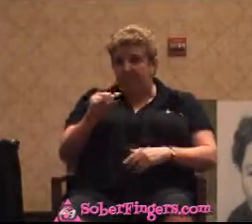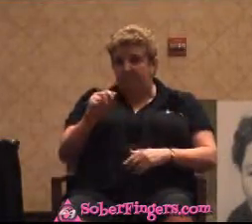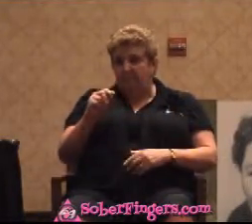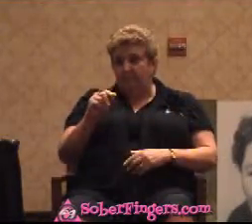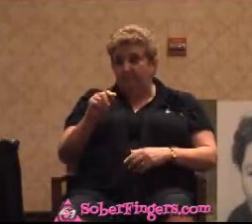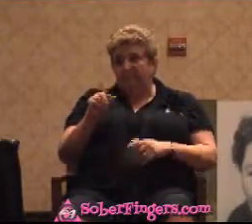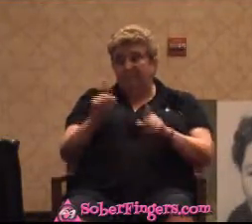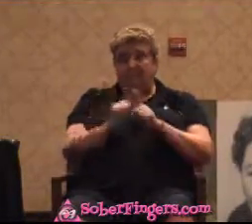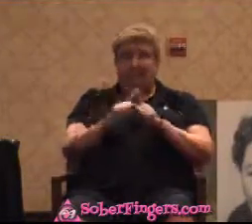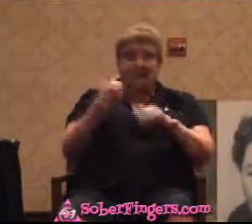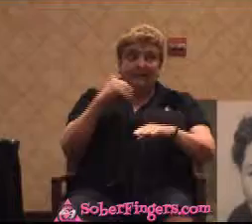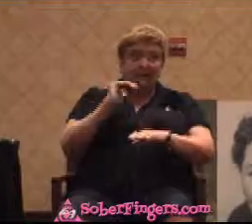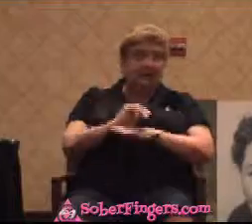tonight.